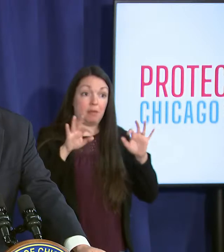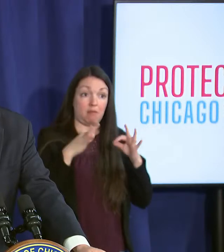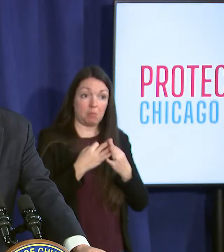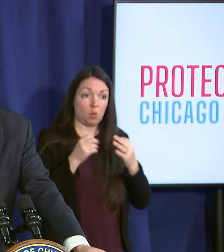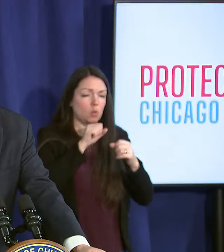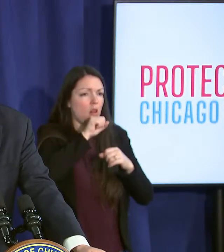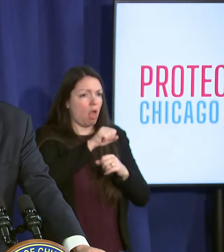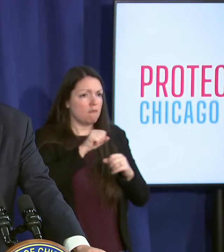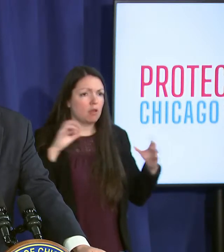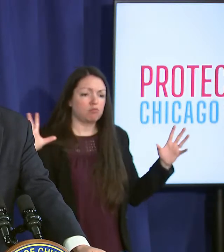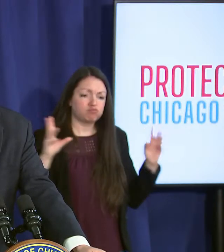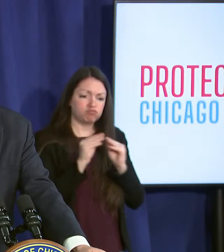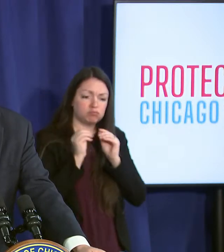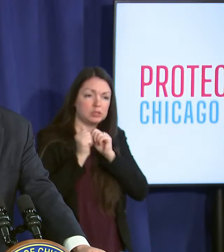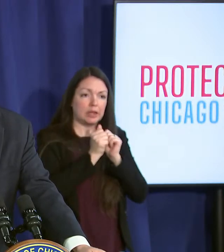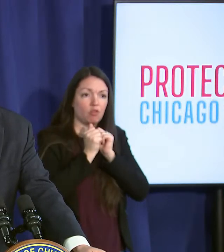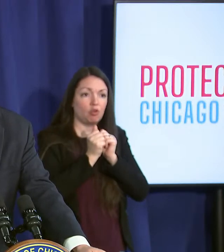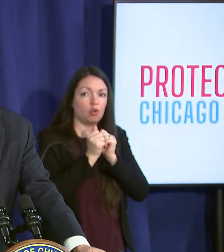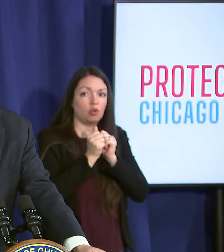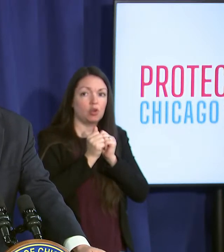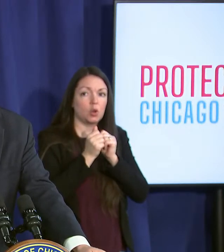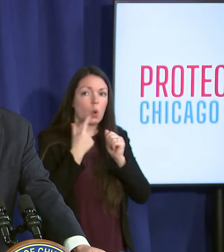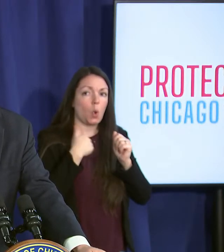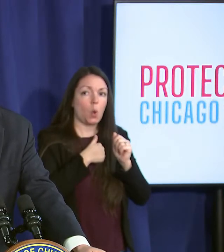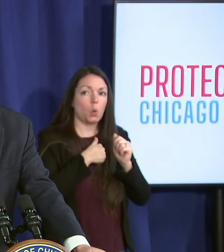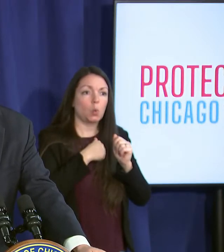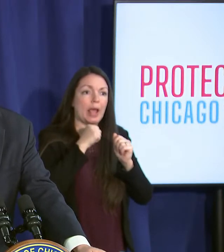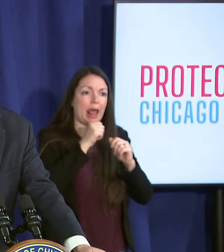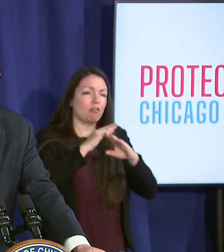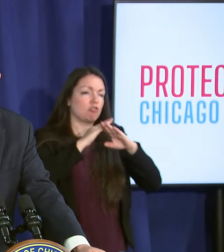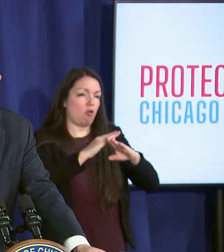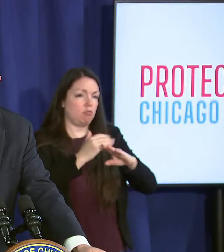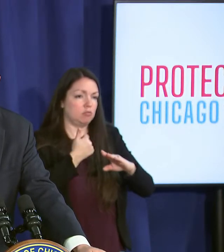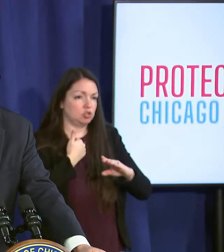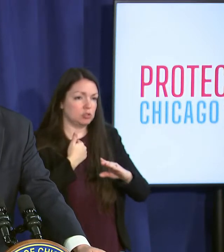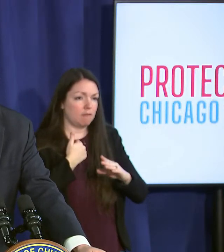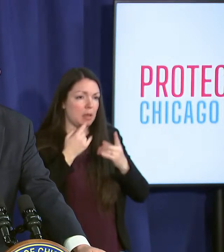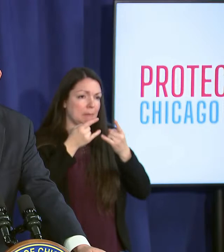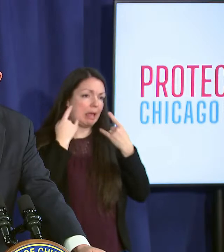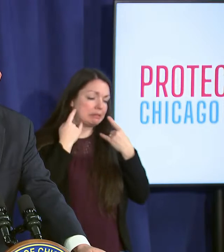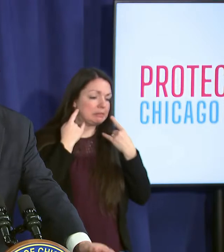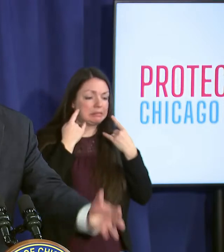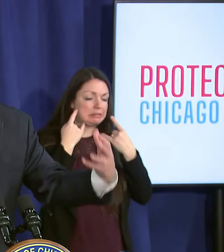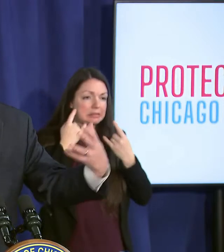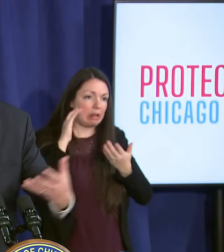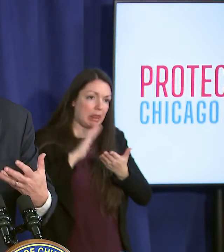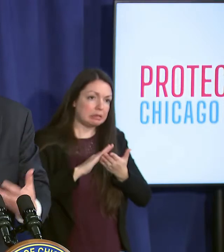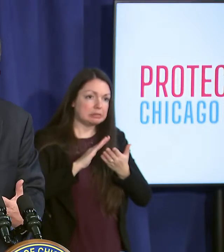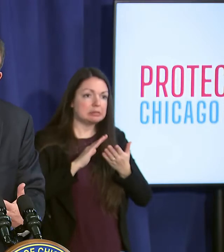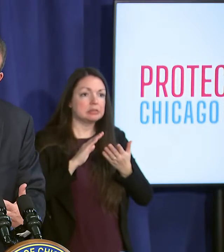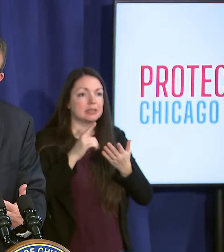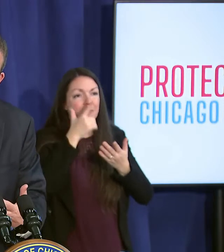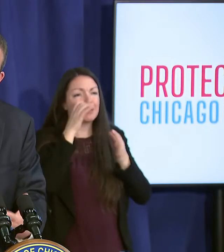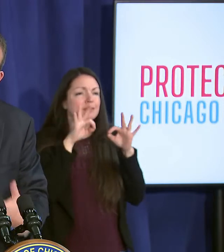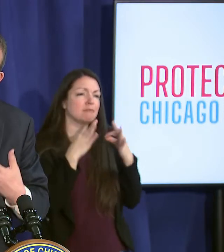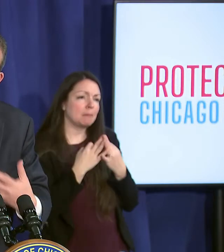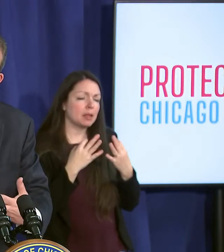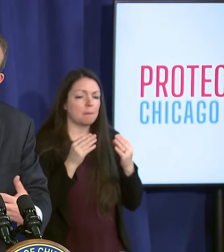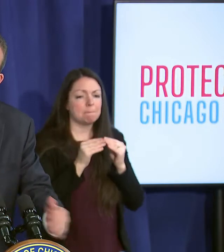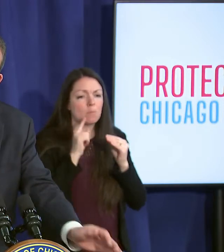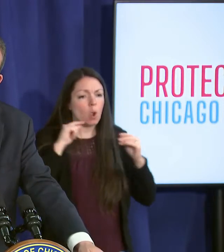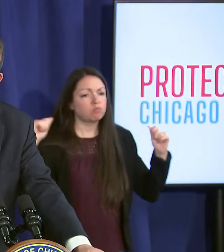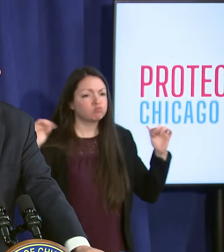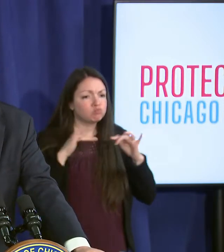together. And when we're together, we let our guard down. You don't see many of us wearing masks. You don't see many of us because we're a family, right?